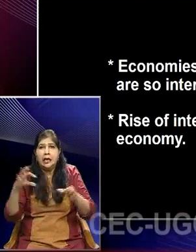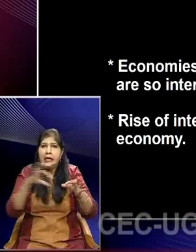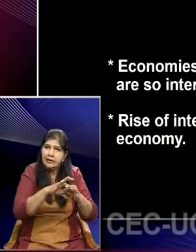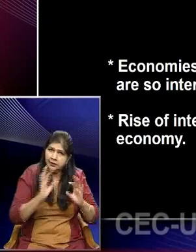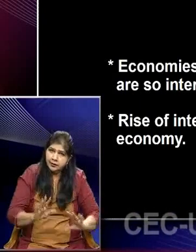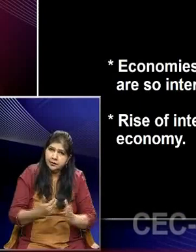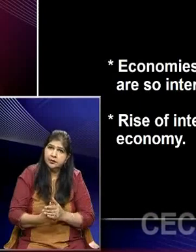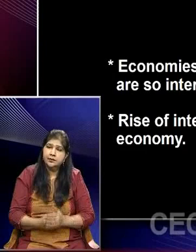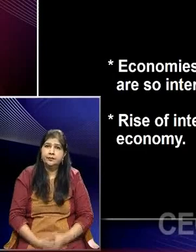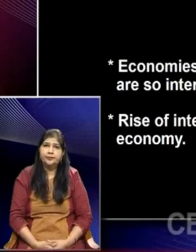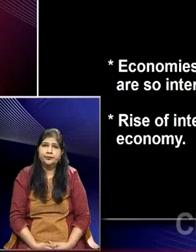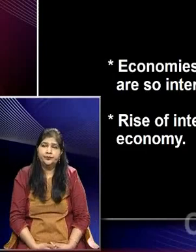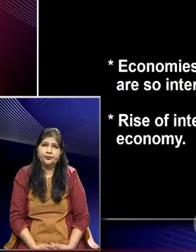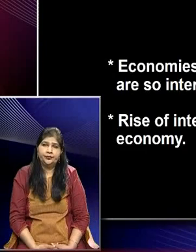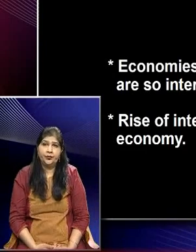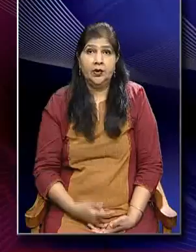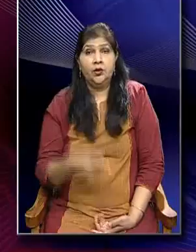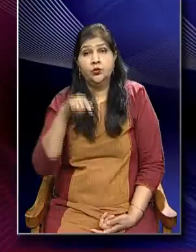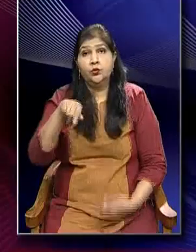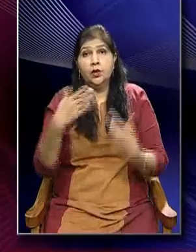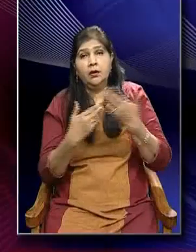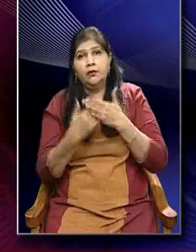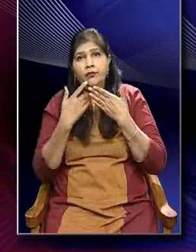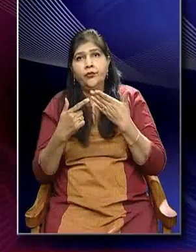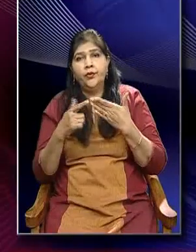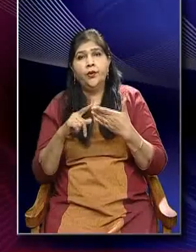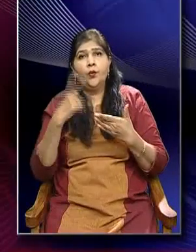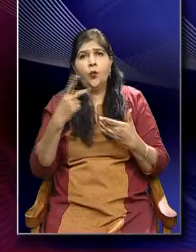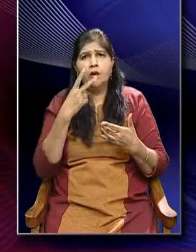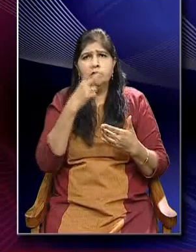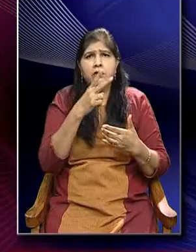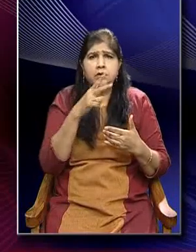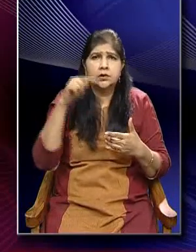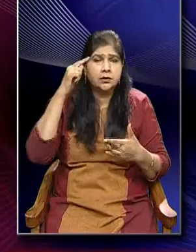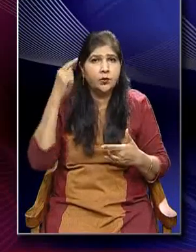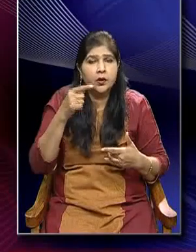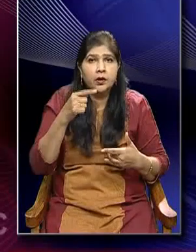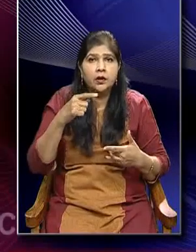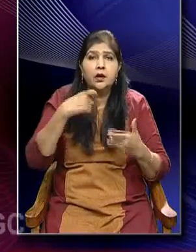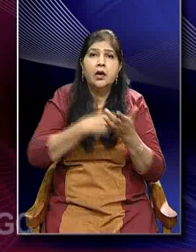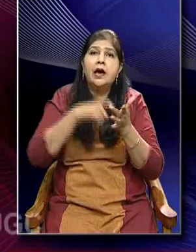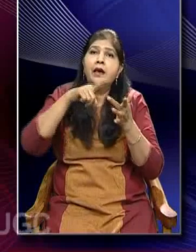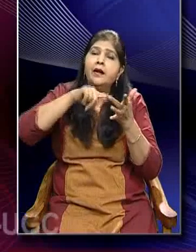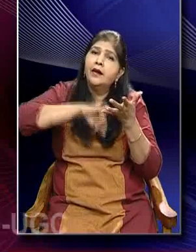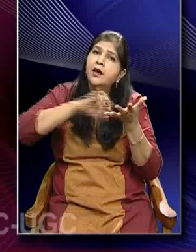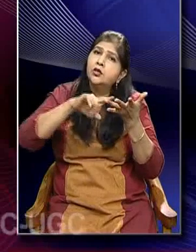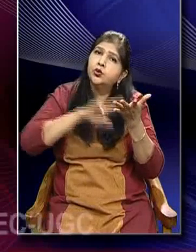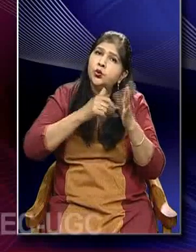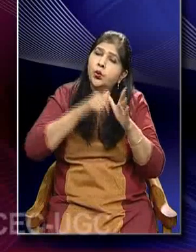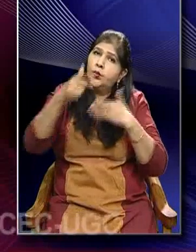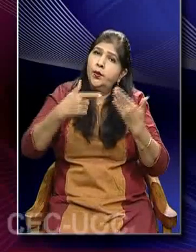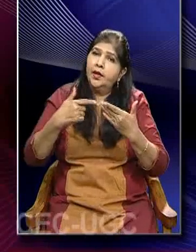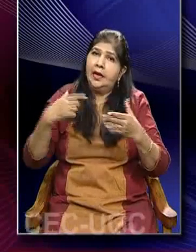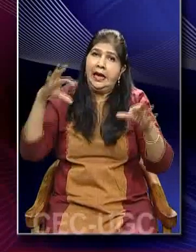interconnected. So, therefore, one witnesses rise of